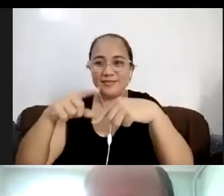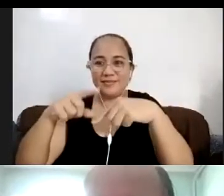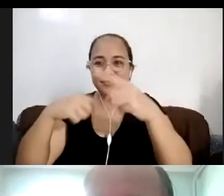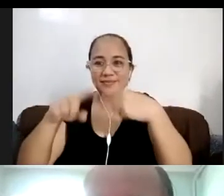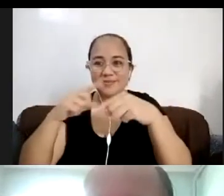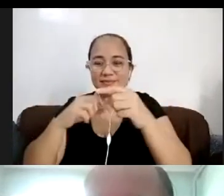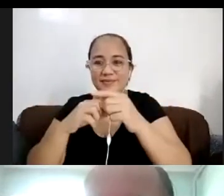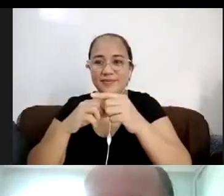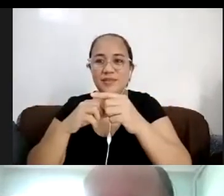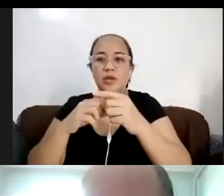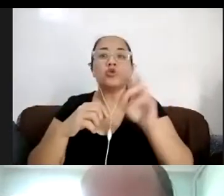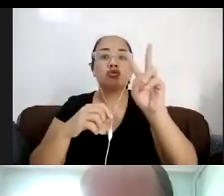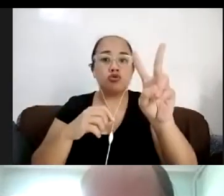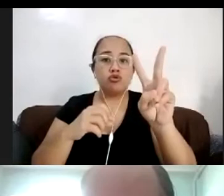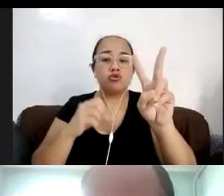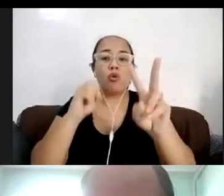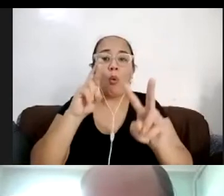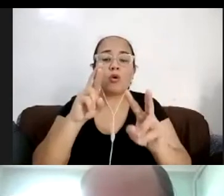Or 2 or more words